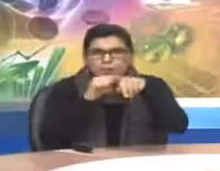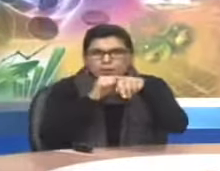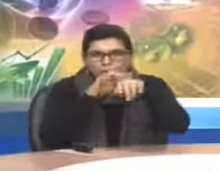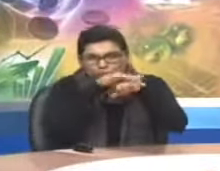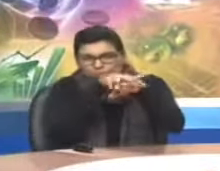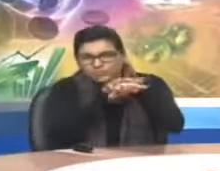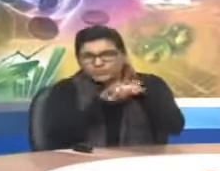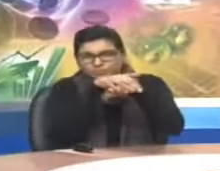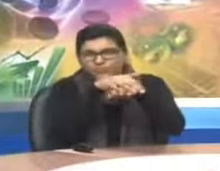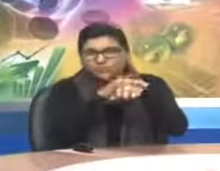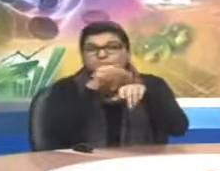insects,